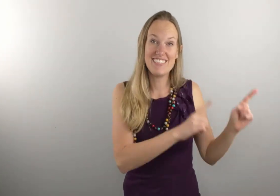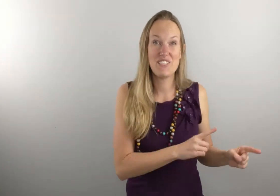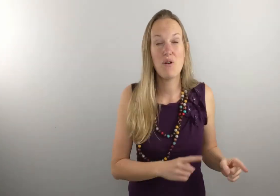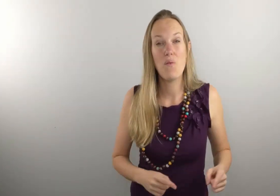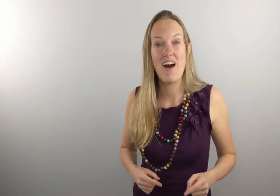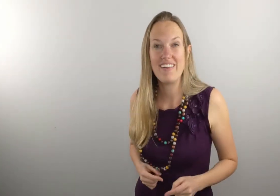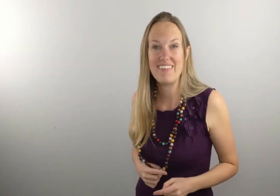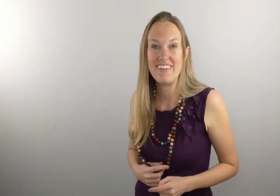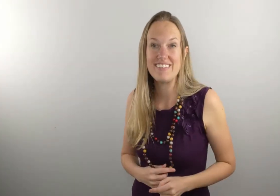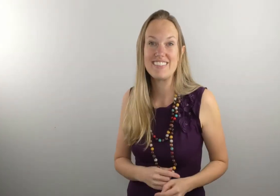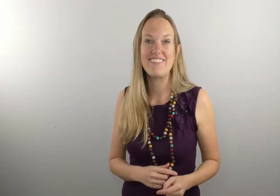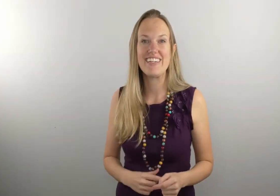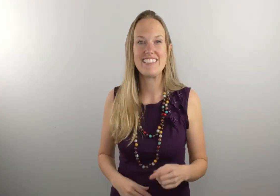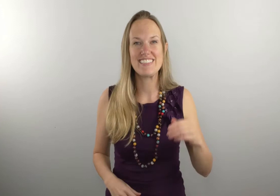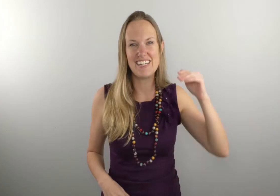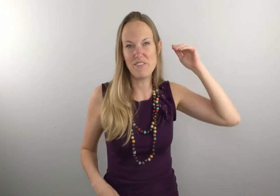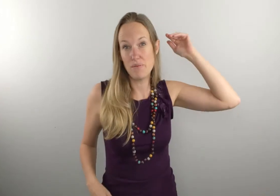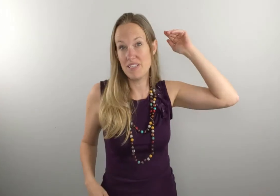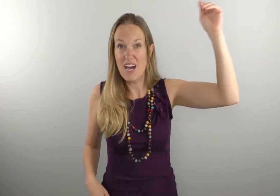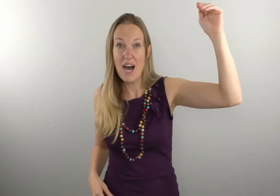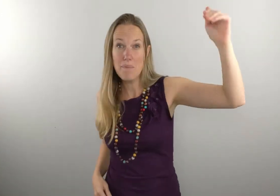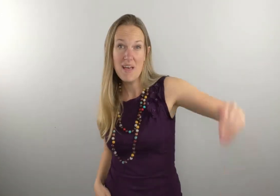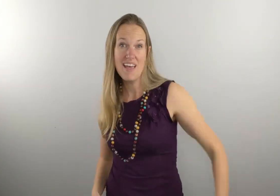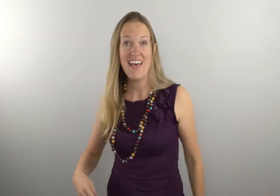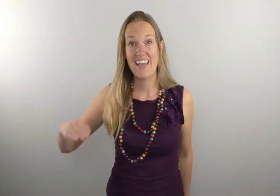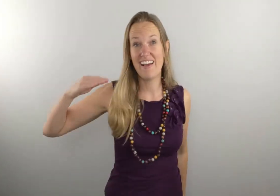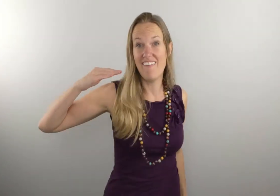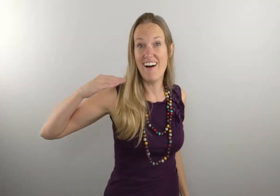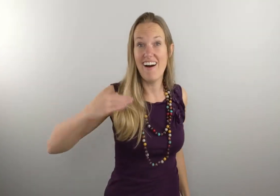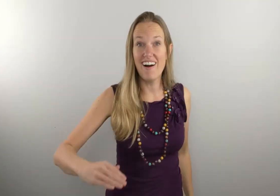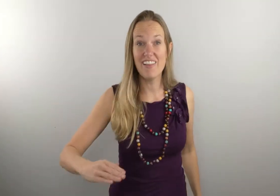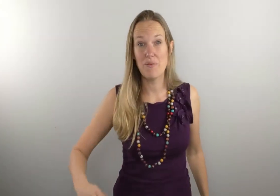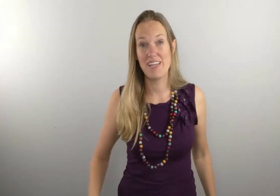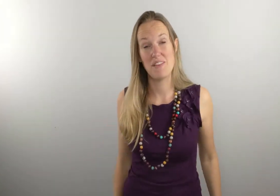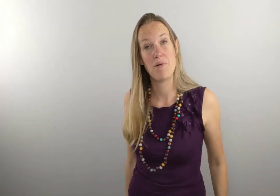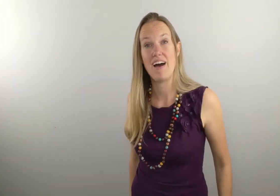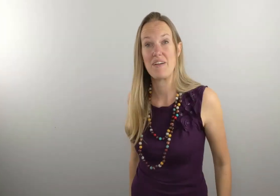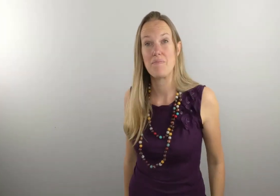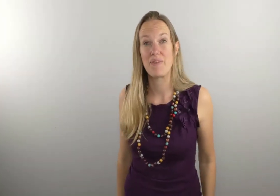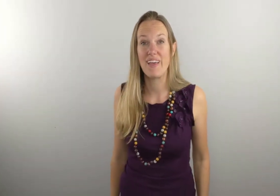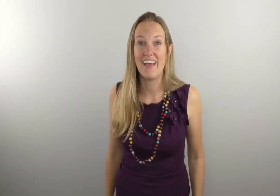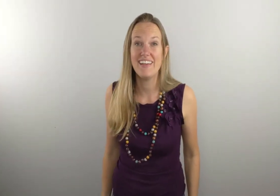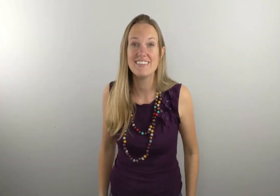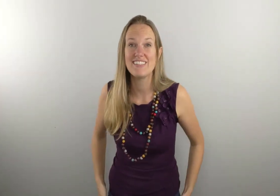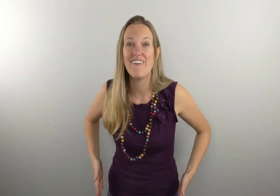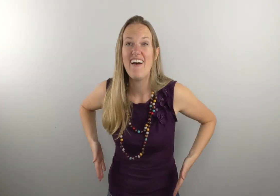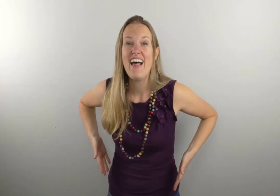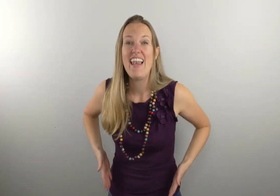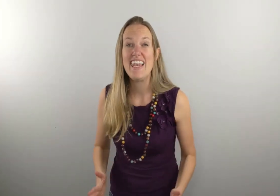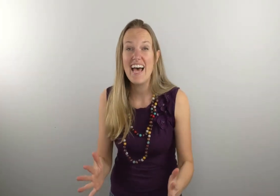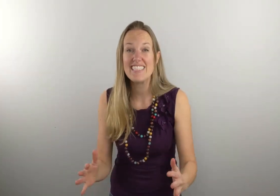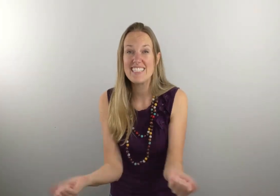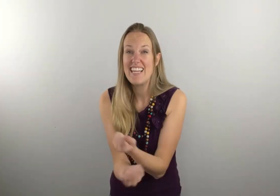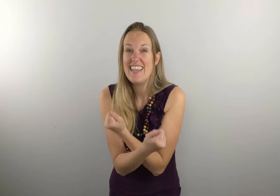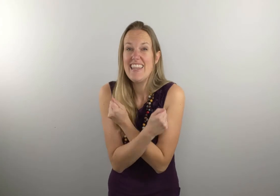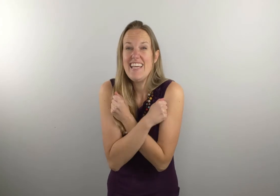do a walkthrough. So we are going to start from the top and go all the way to the bottom, okay? So let